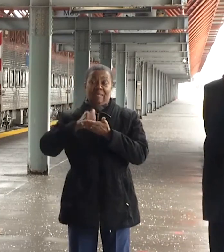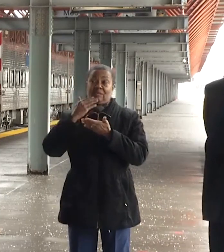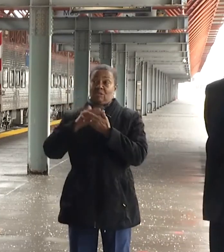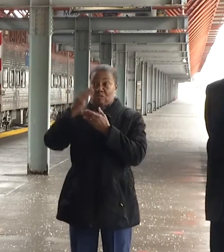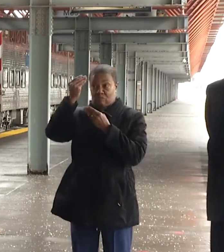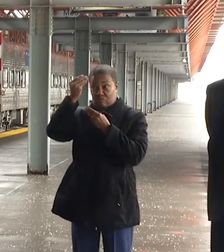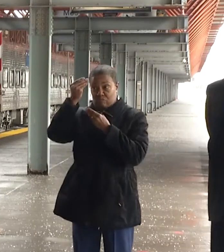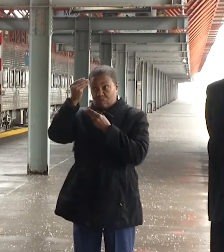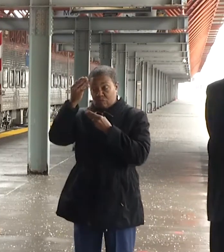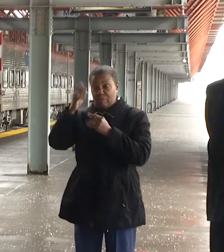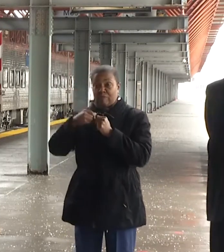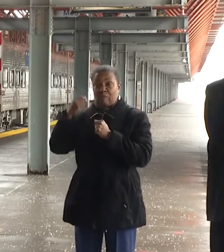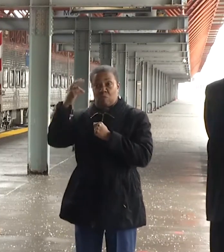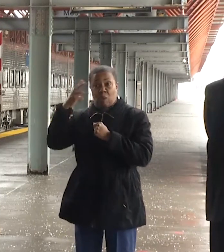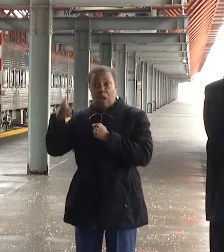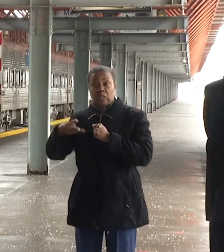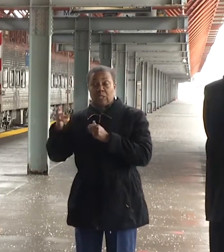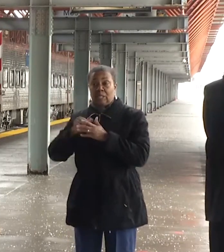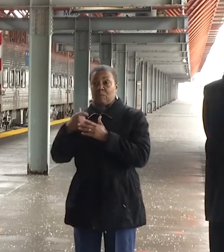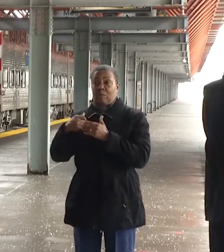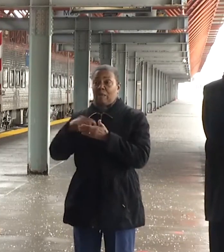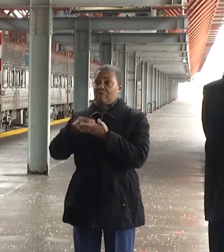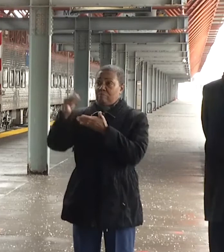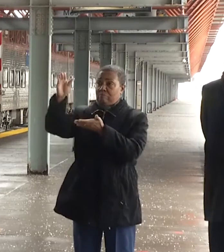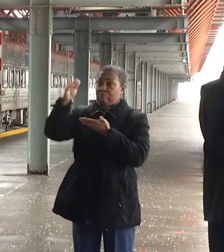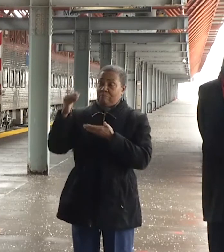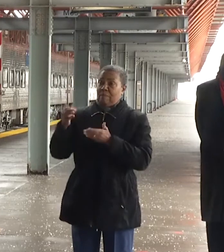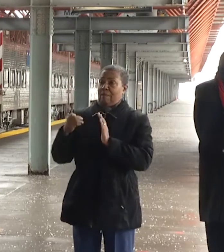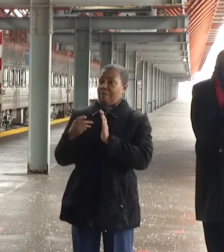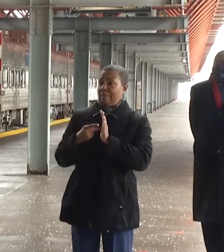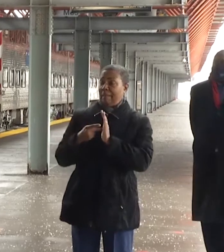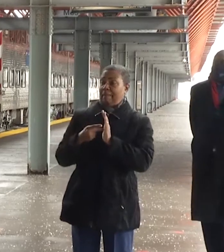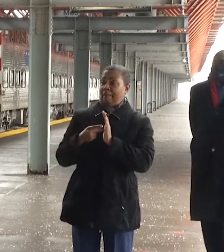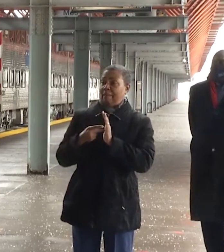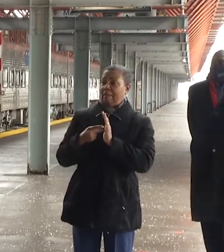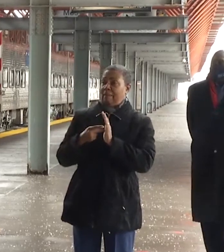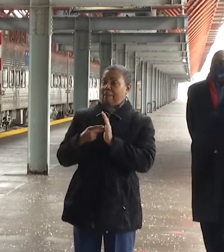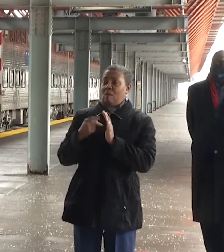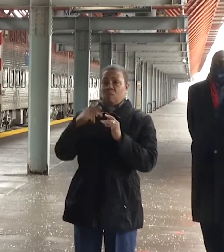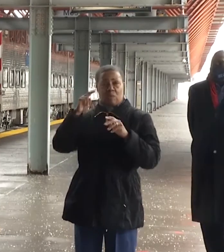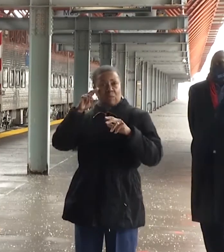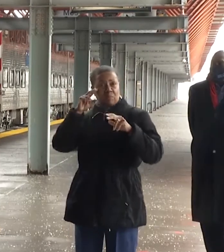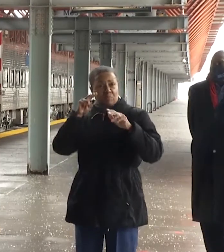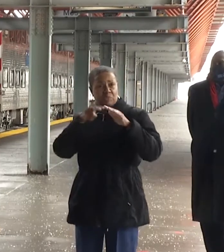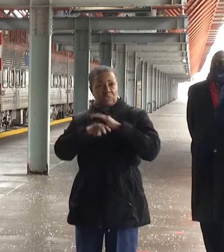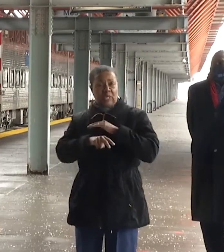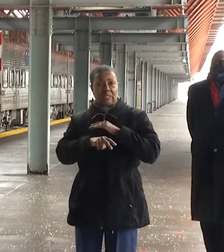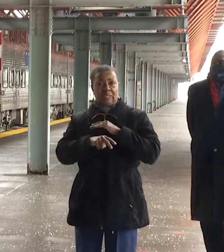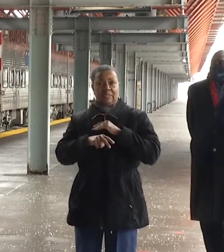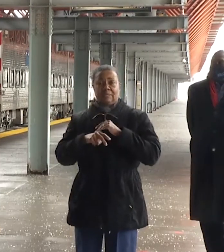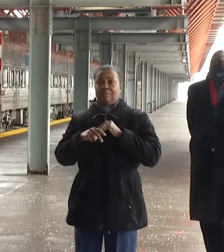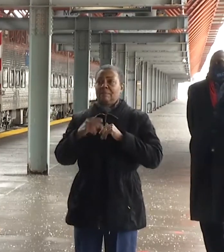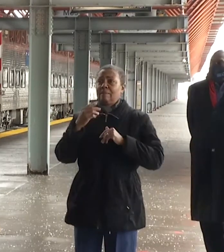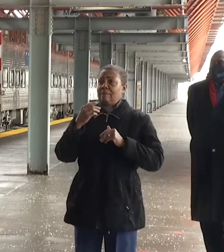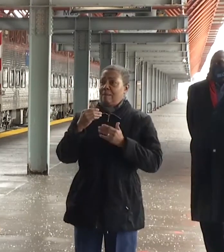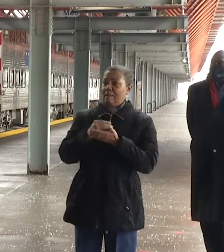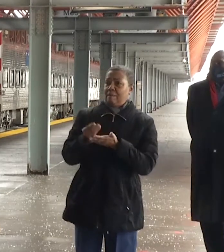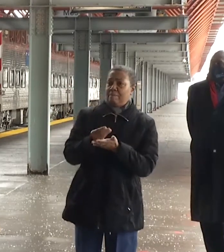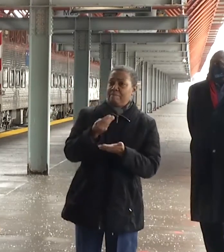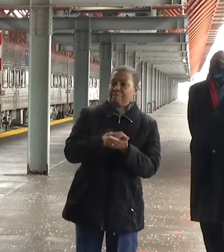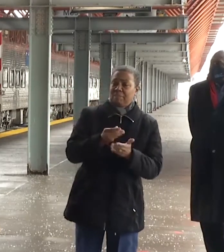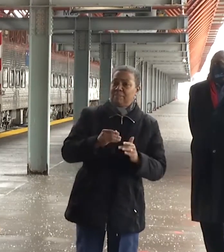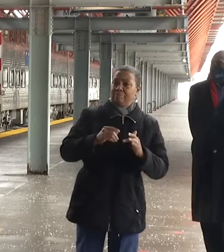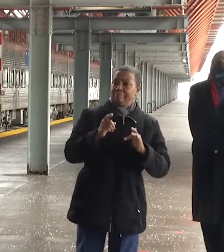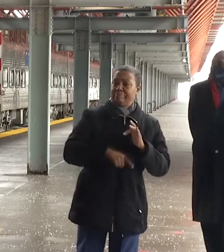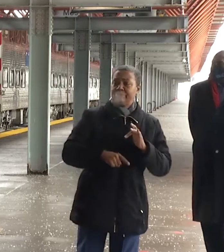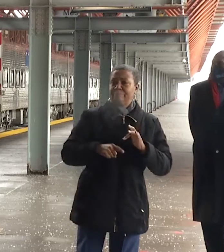Washington that there's going to be another stimulus package. Metra projected a budget hole this year of $70 million. That